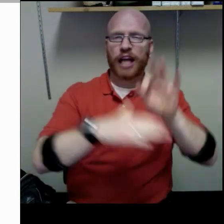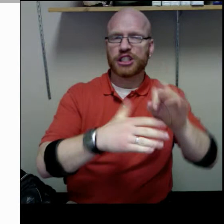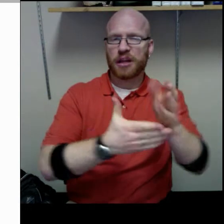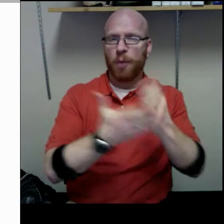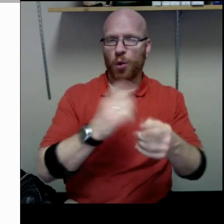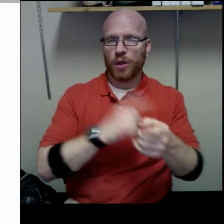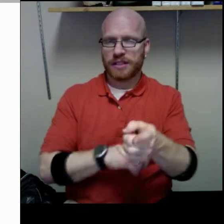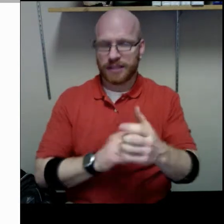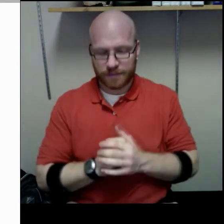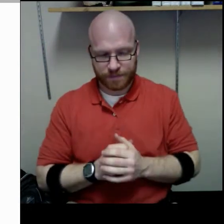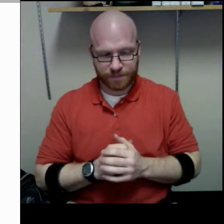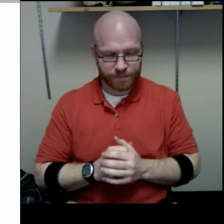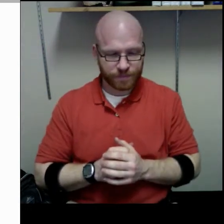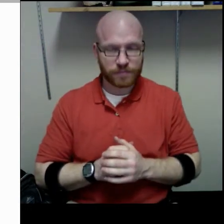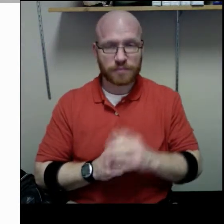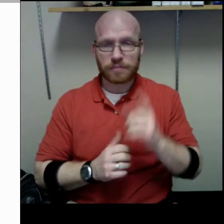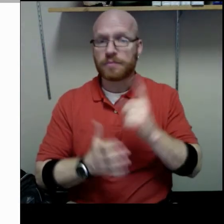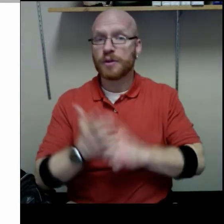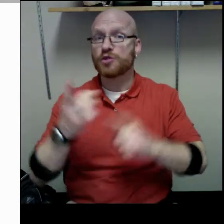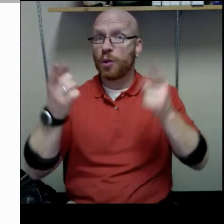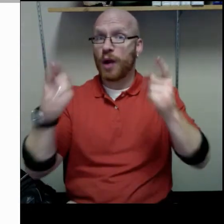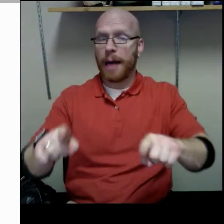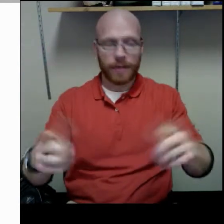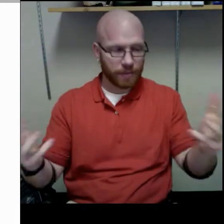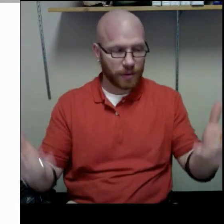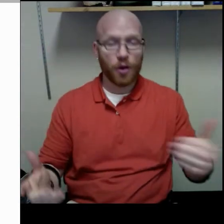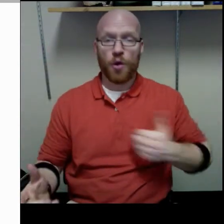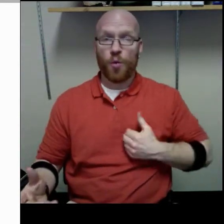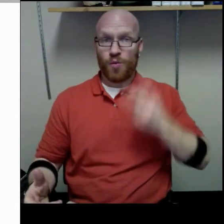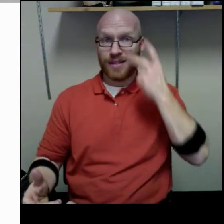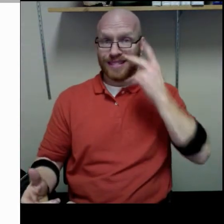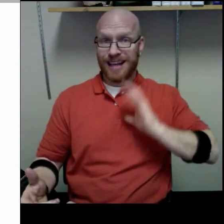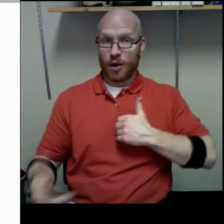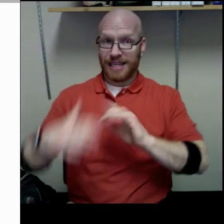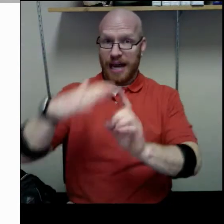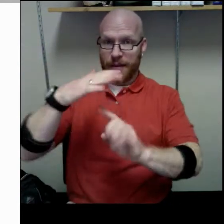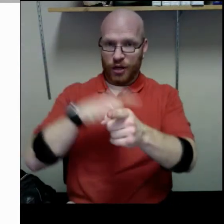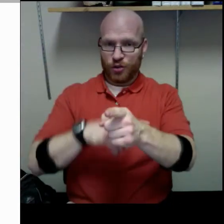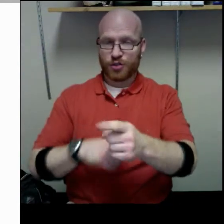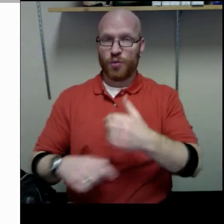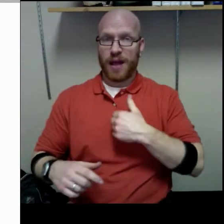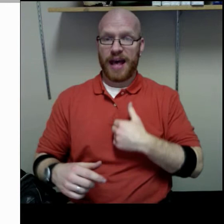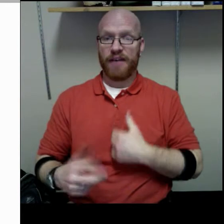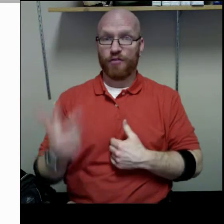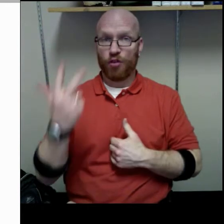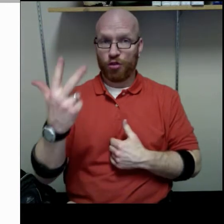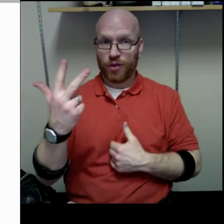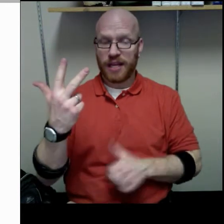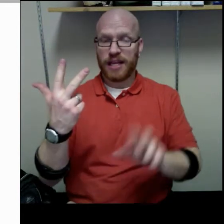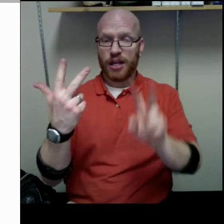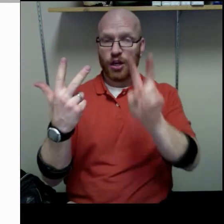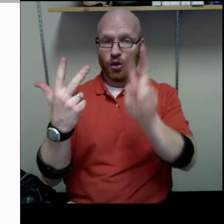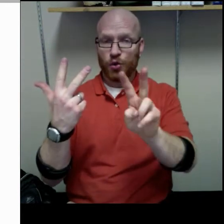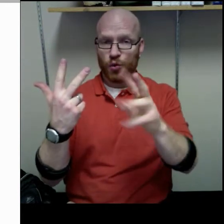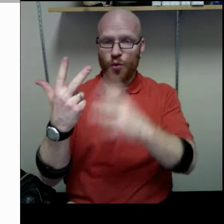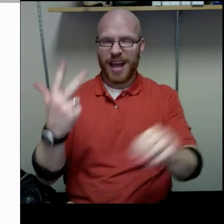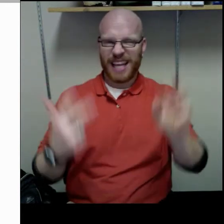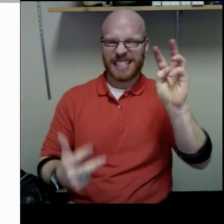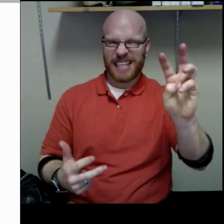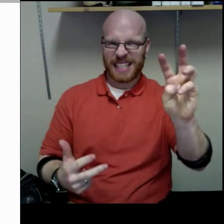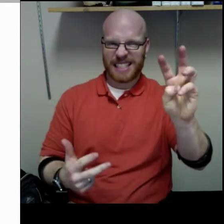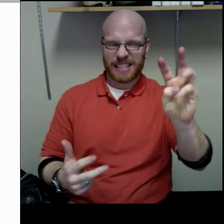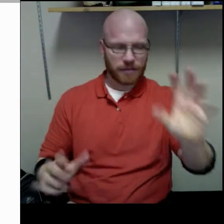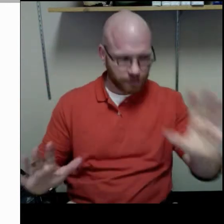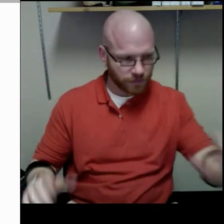of the fraction components. So it'll happen. We see our denominators. We have 3, 2,